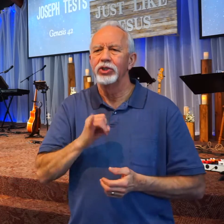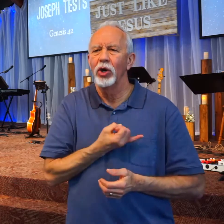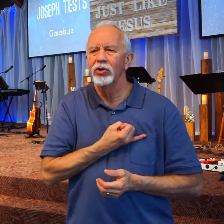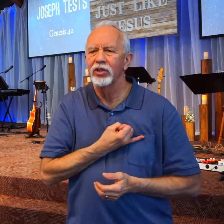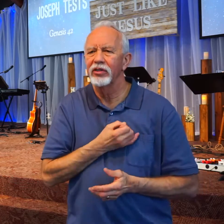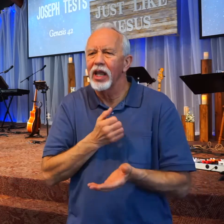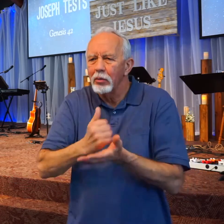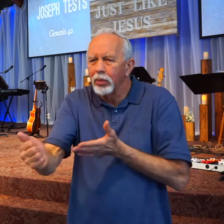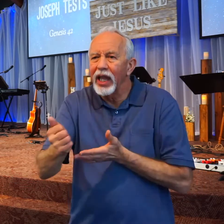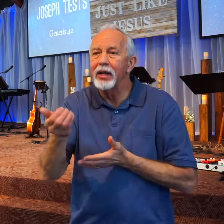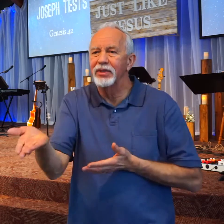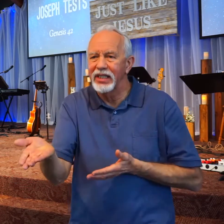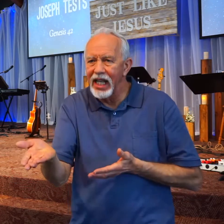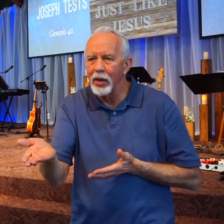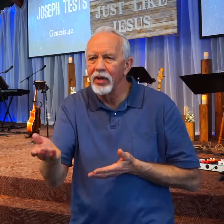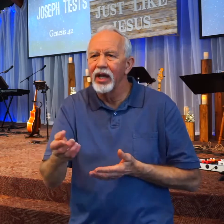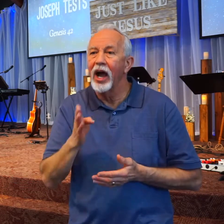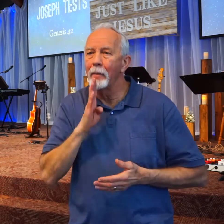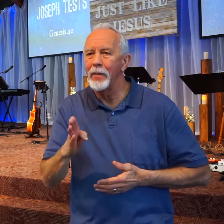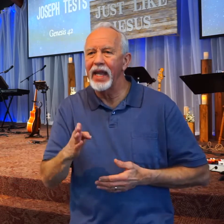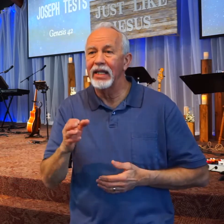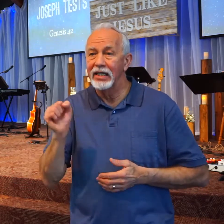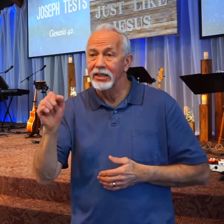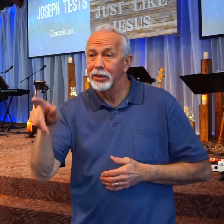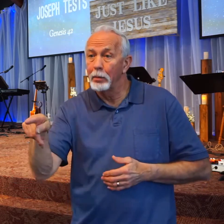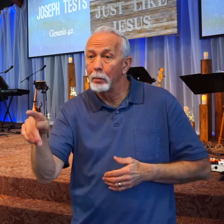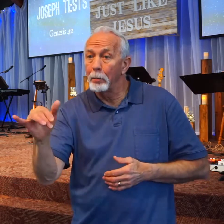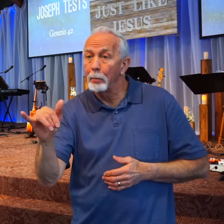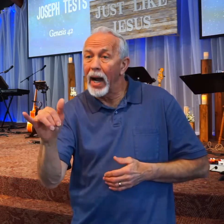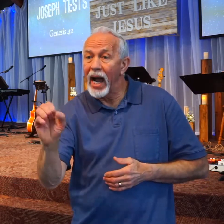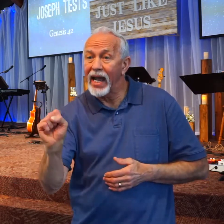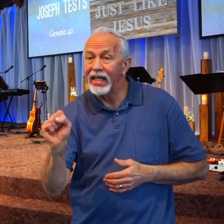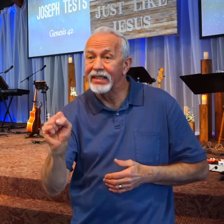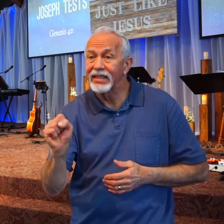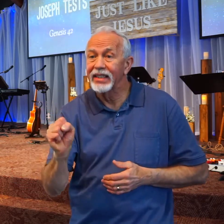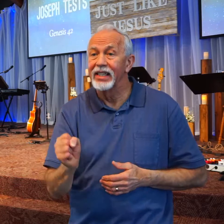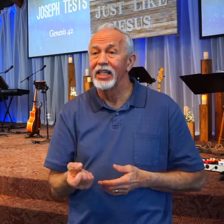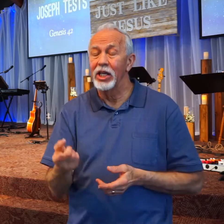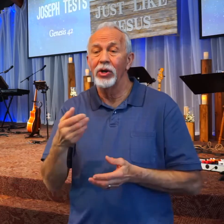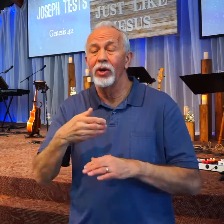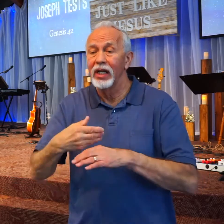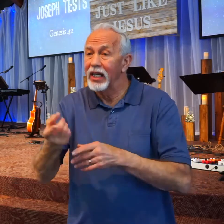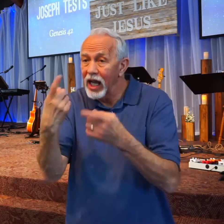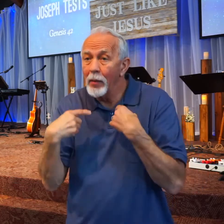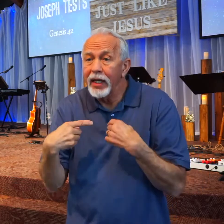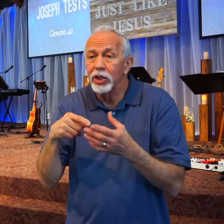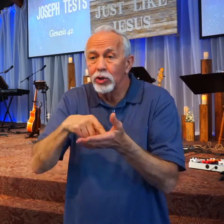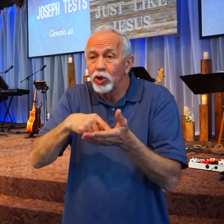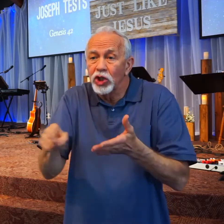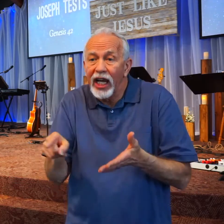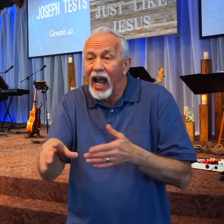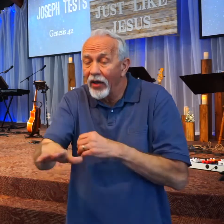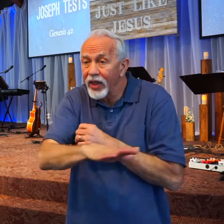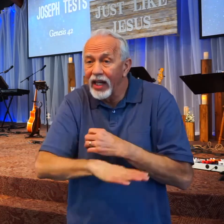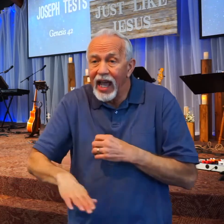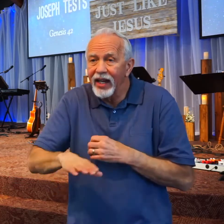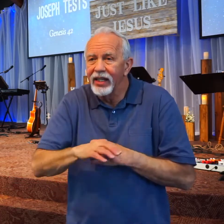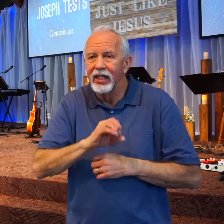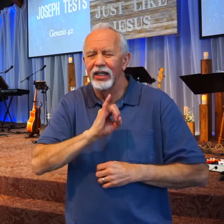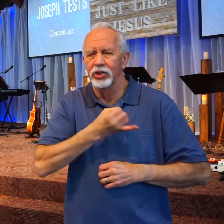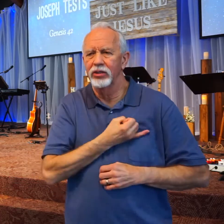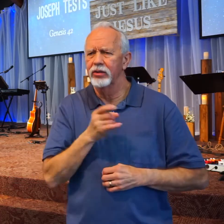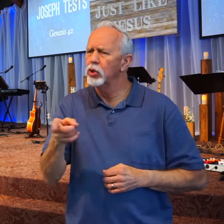accuses them of being spies sent to check out the weaknesses of the land. So, get this, Joseph said, "You